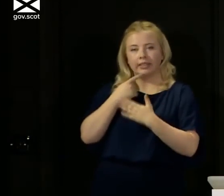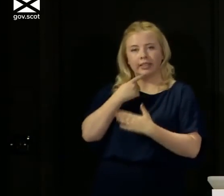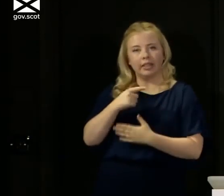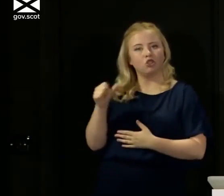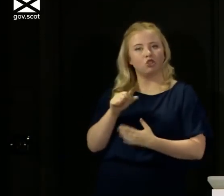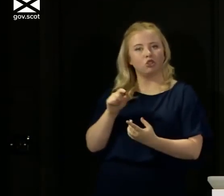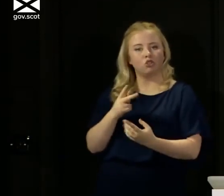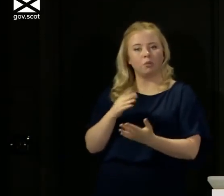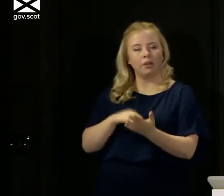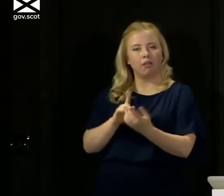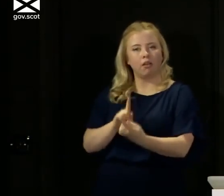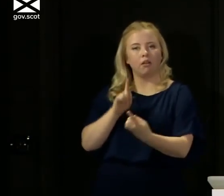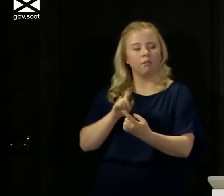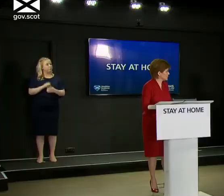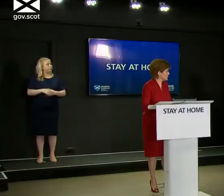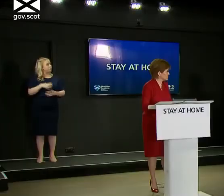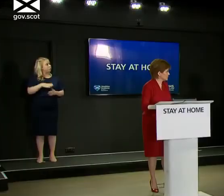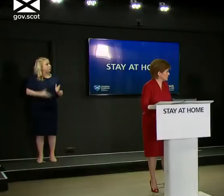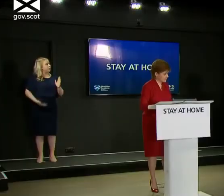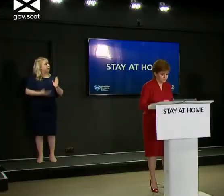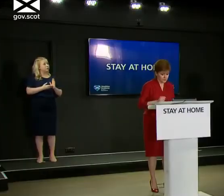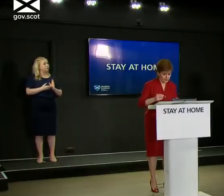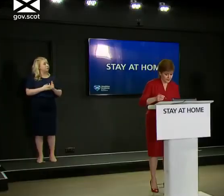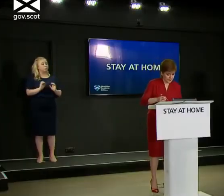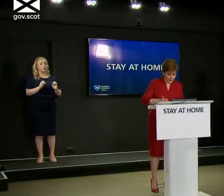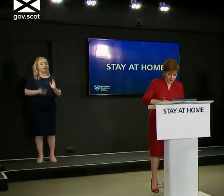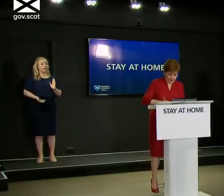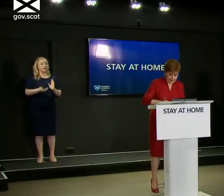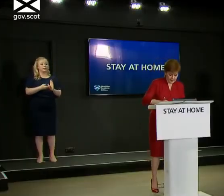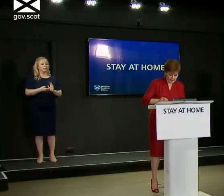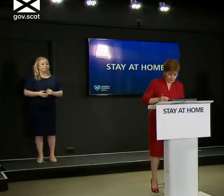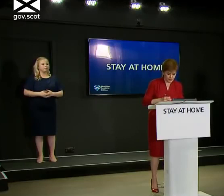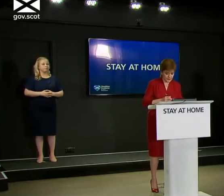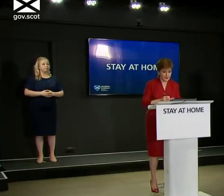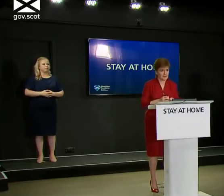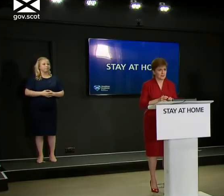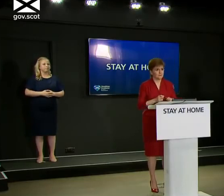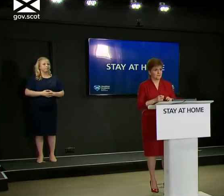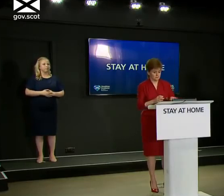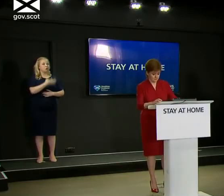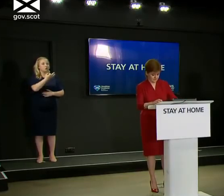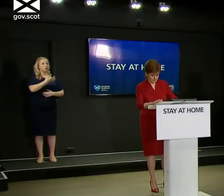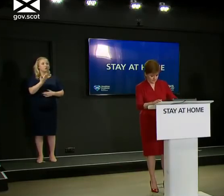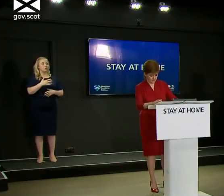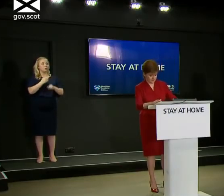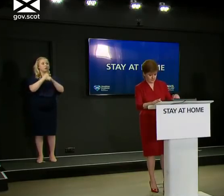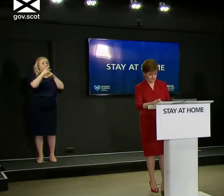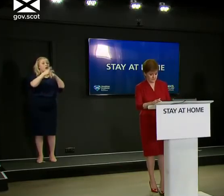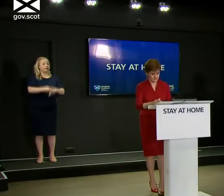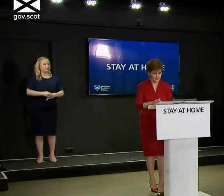now. Do you want to add anything, Gregor? No. Libby Brooks from The Guardian.